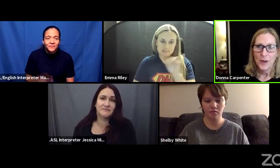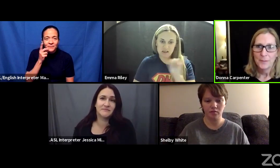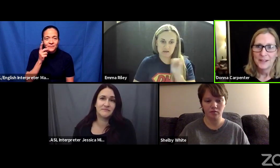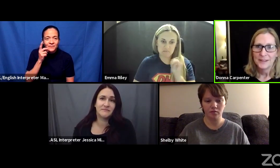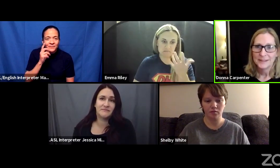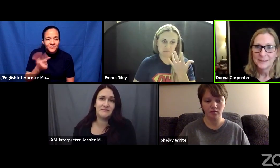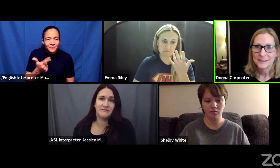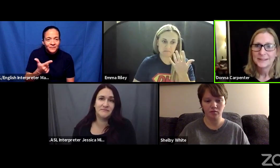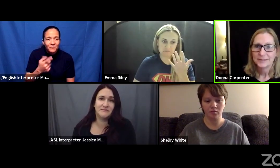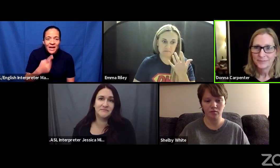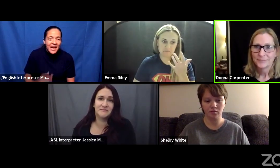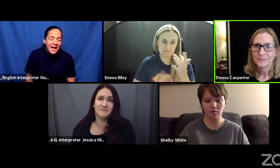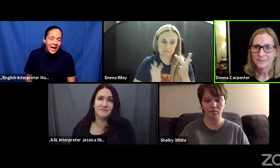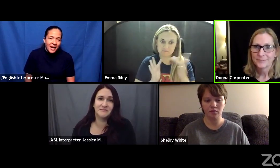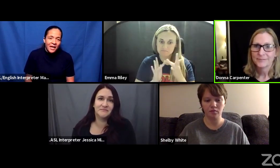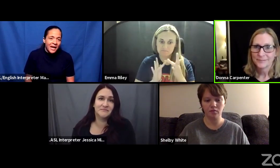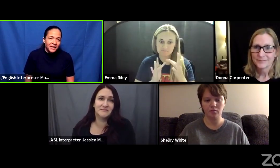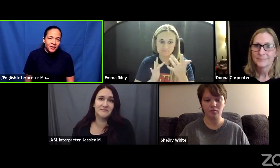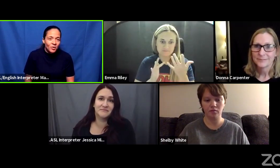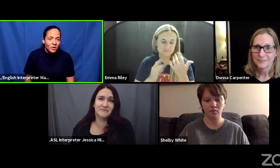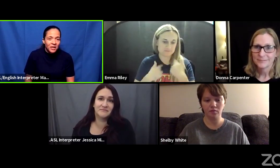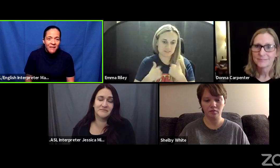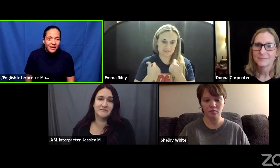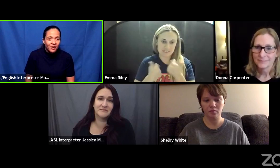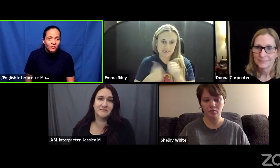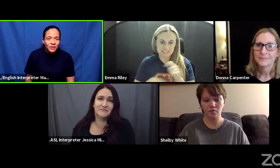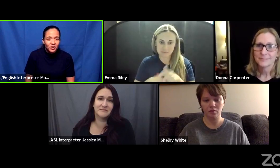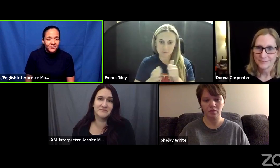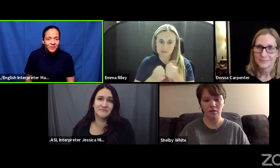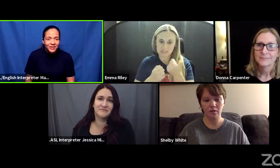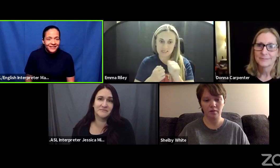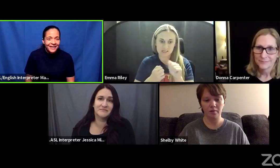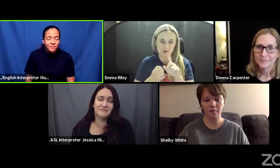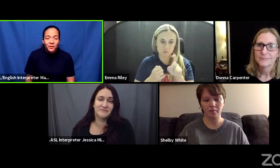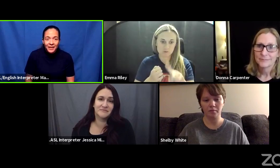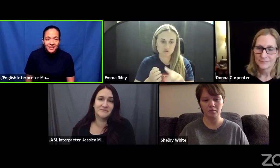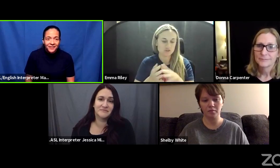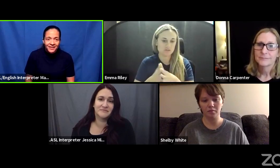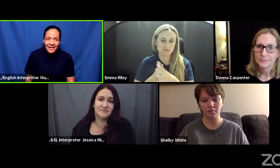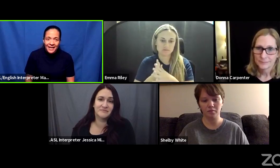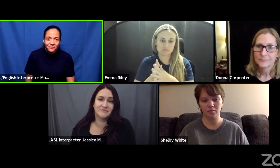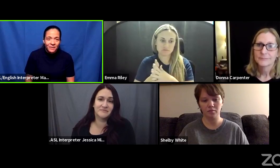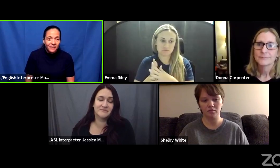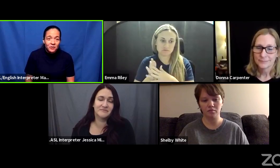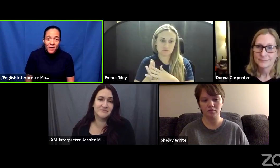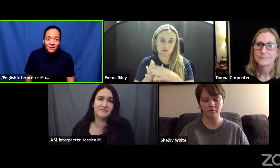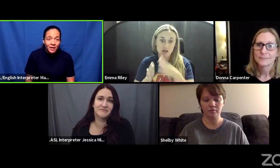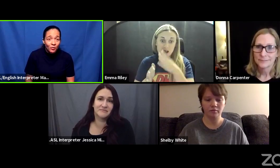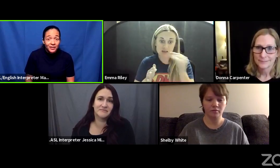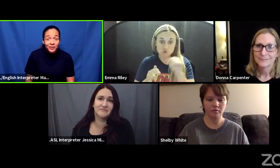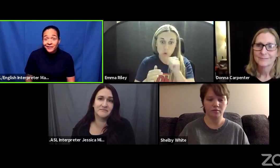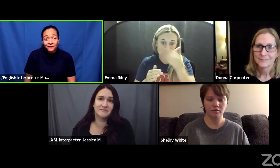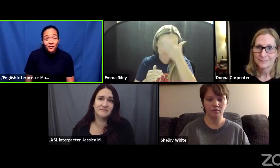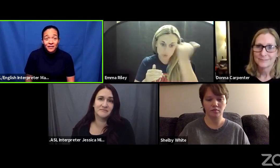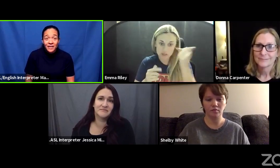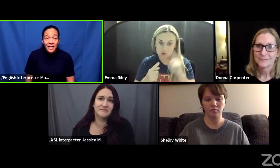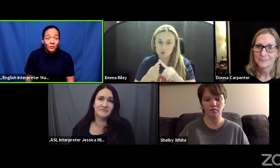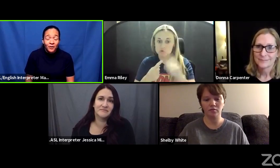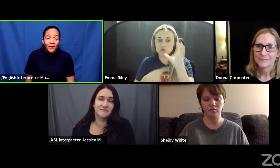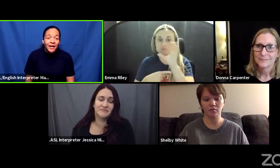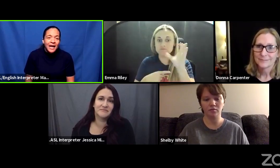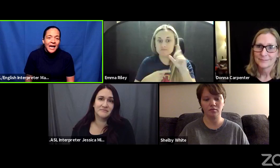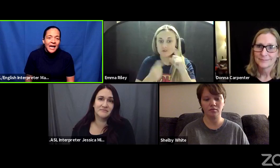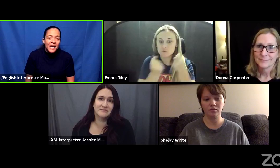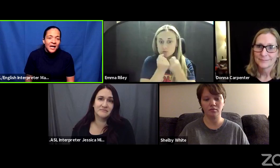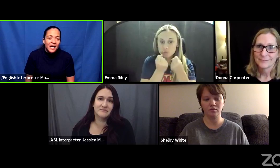How about you, Emma? And I just want to piggyback off what Shelby just said. Please contact me if you have any questions after this